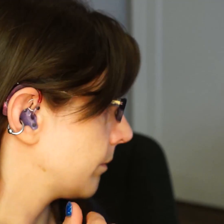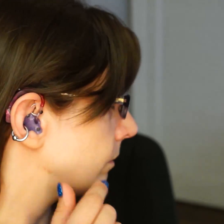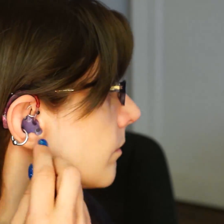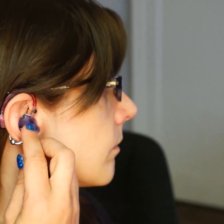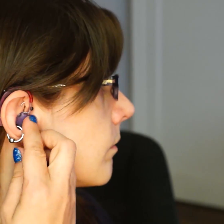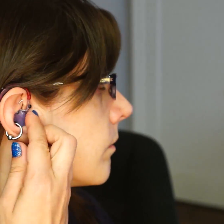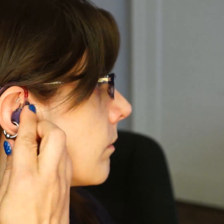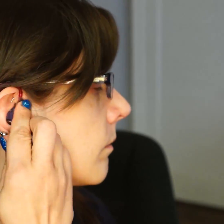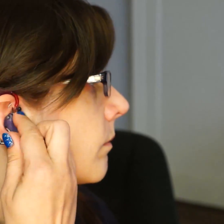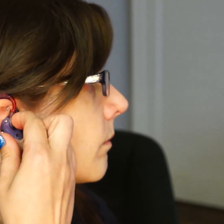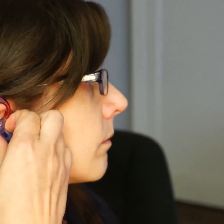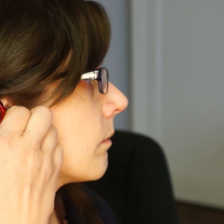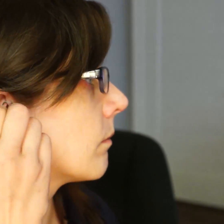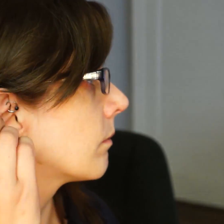like on me.